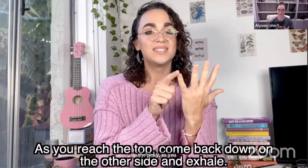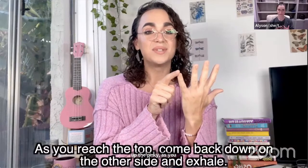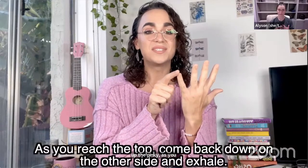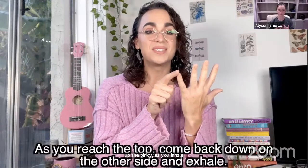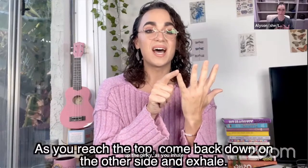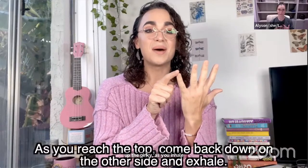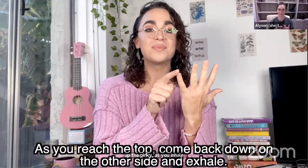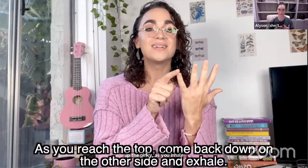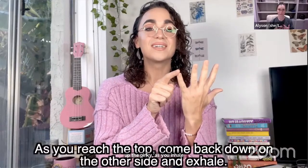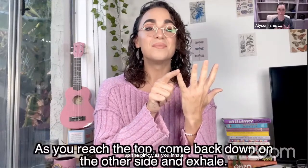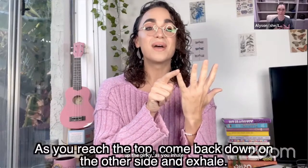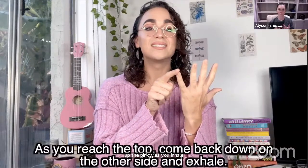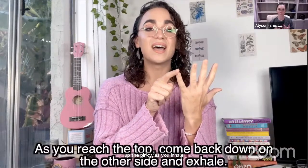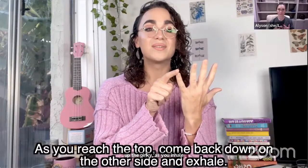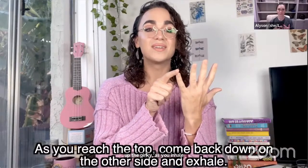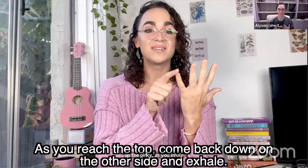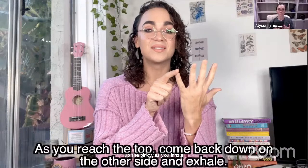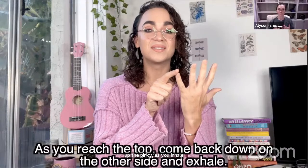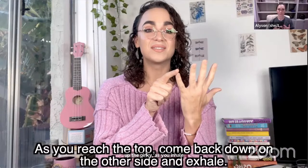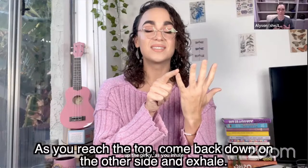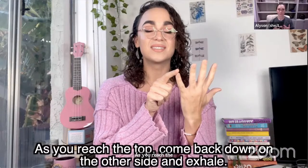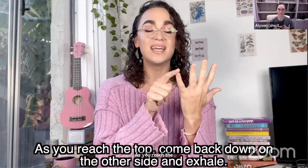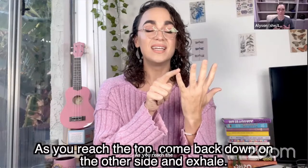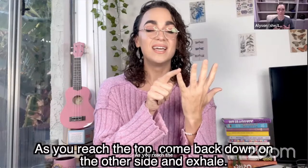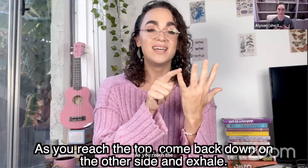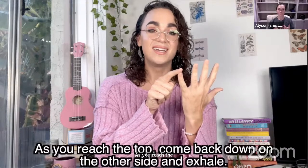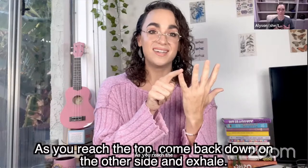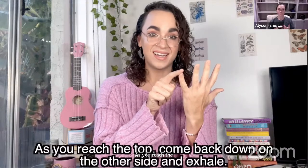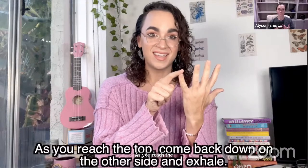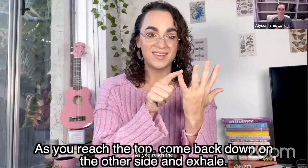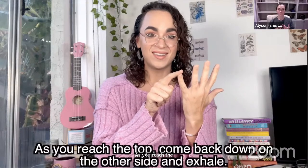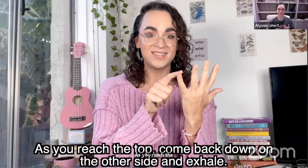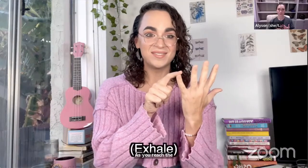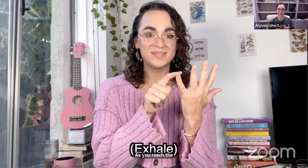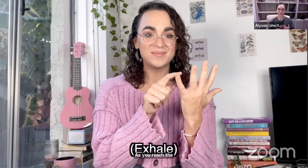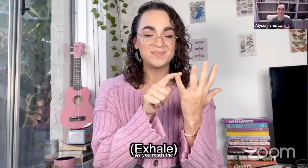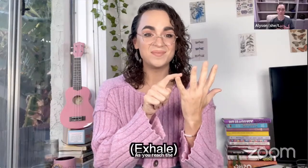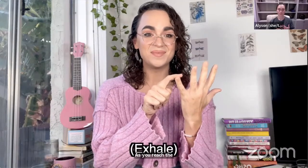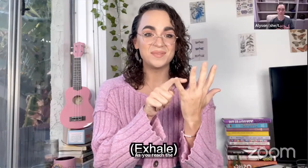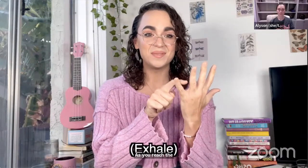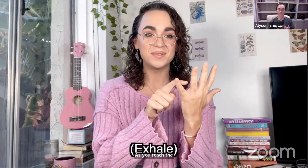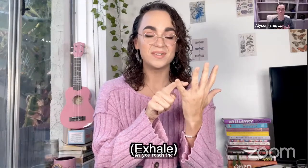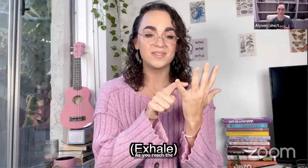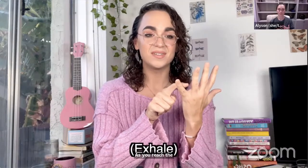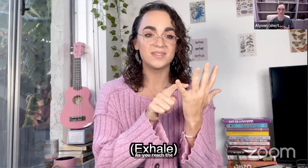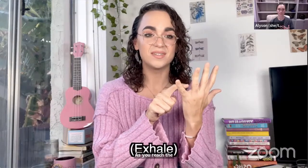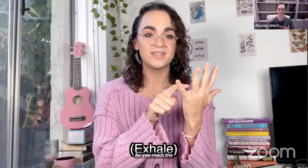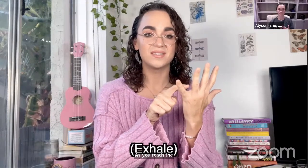As you reach the top, come back down on the other side and exhale.